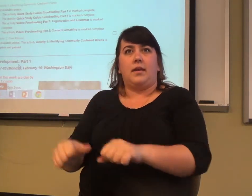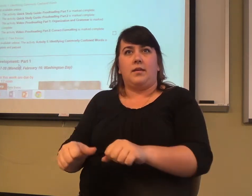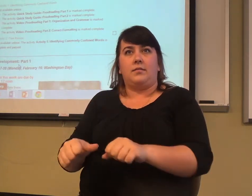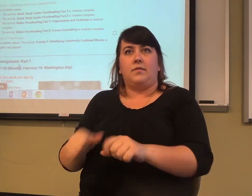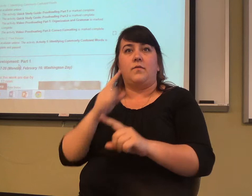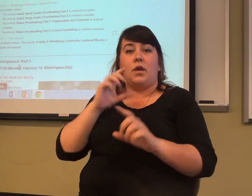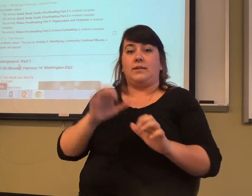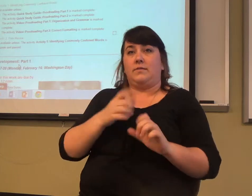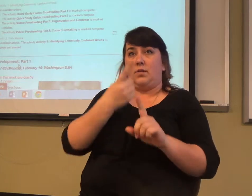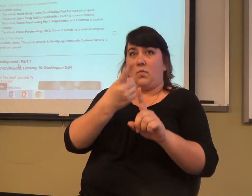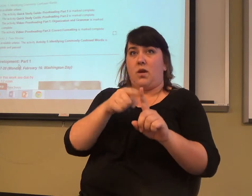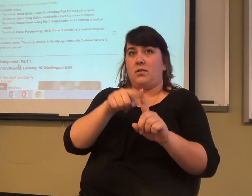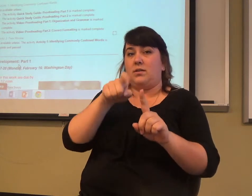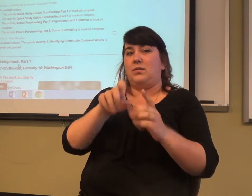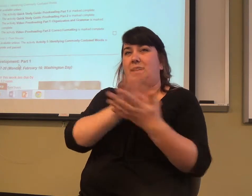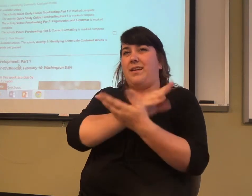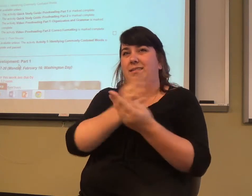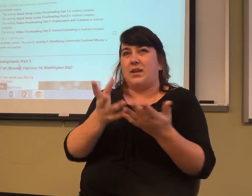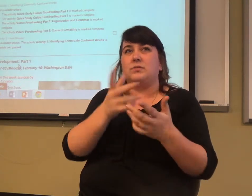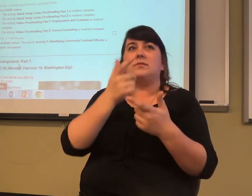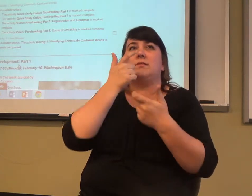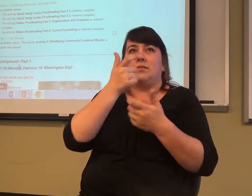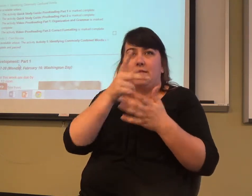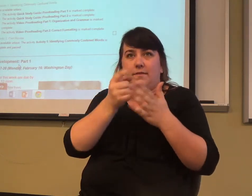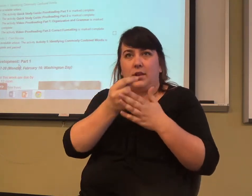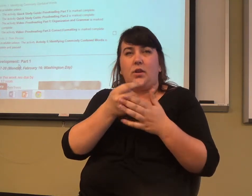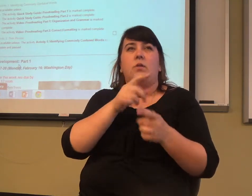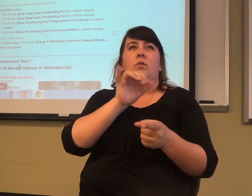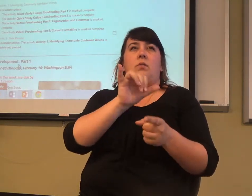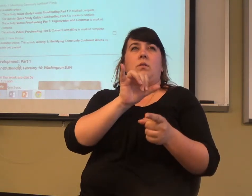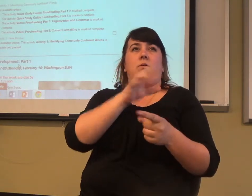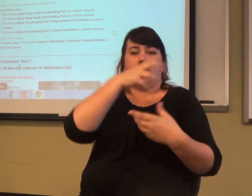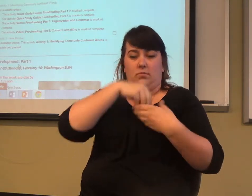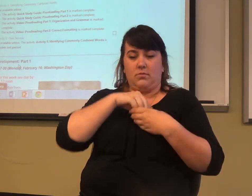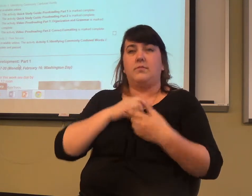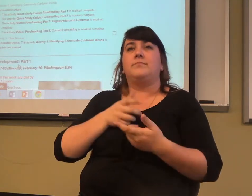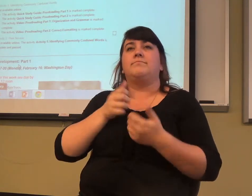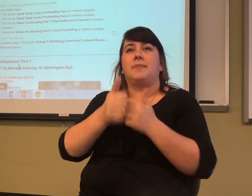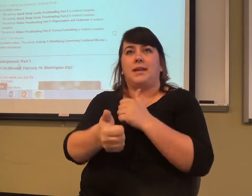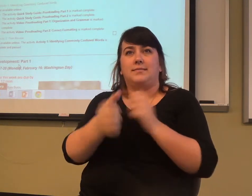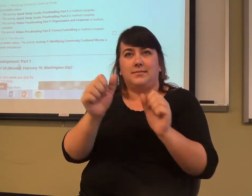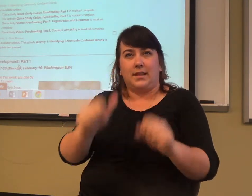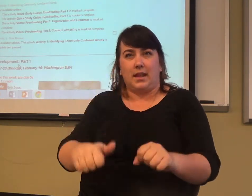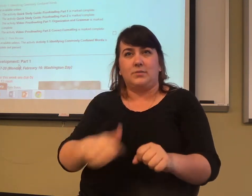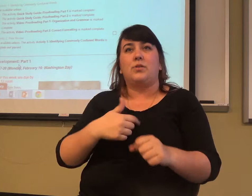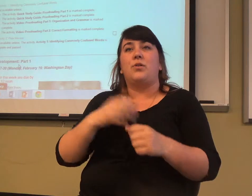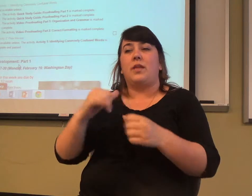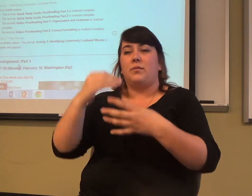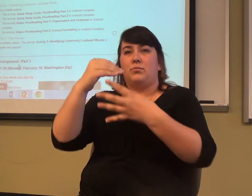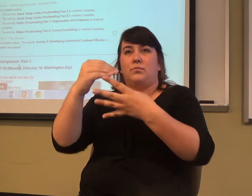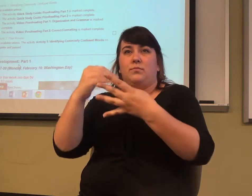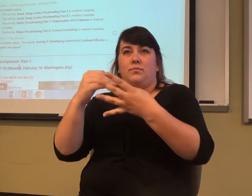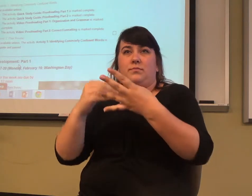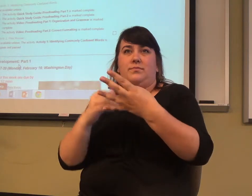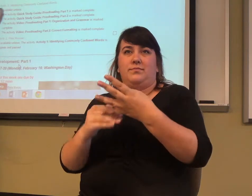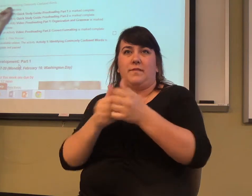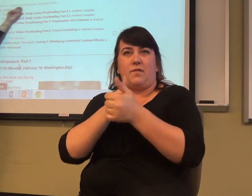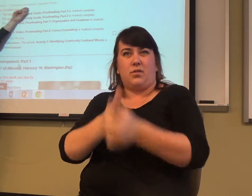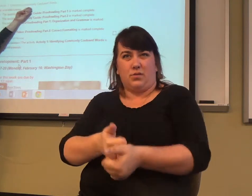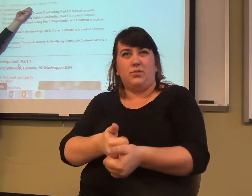from the handouts in the video. Okay? So you need to progress in the order that you see the items presented. And these links will